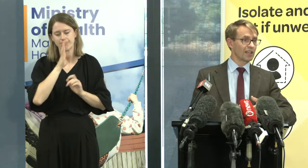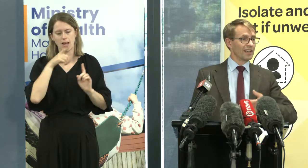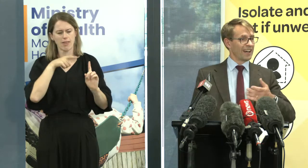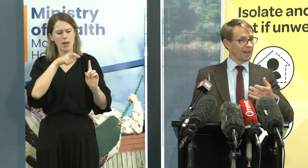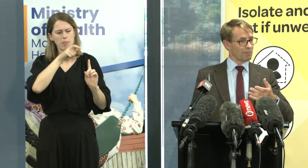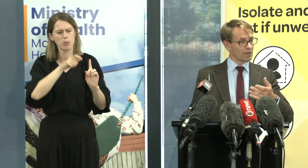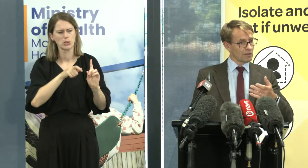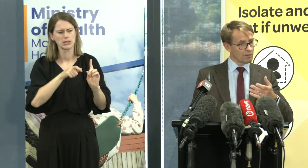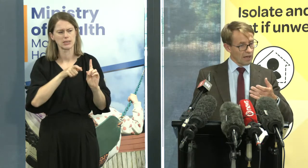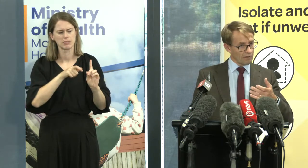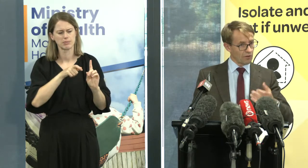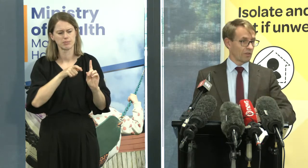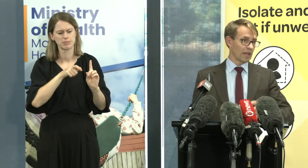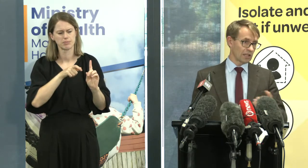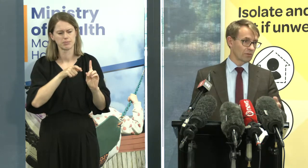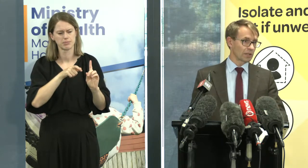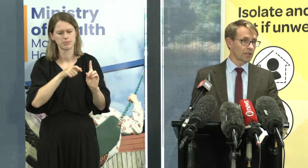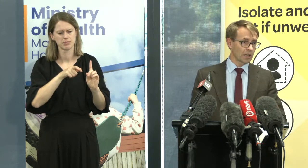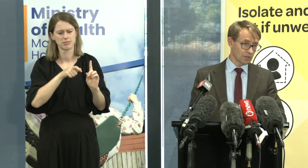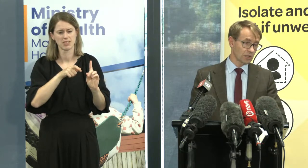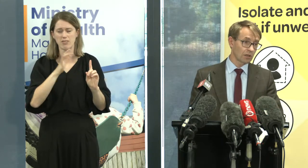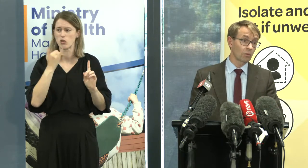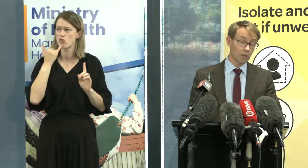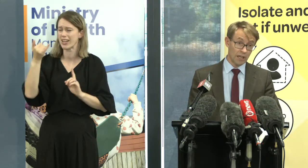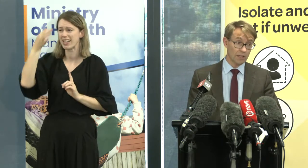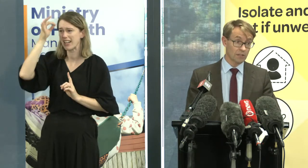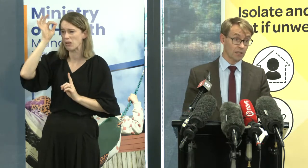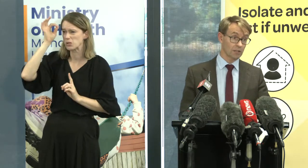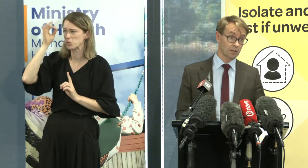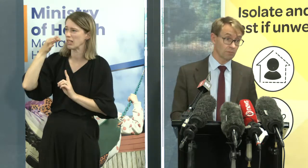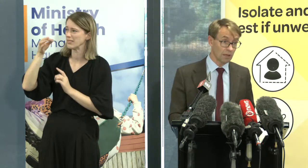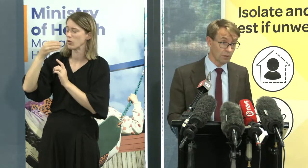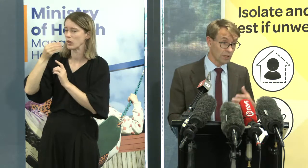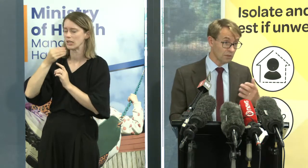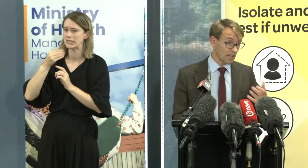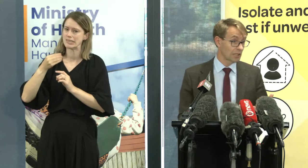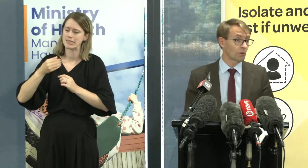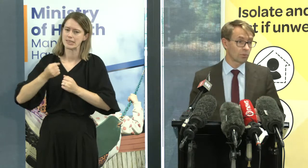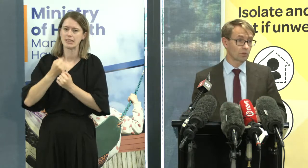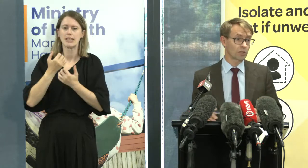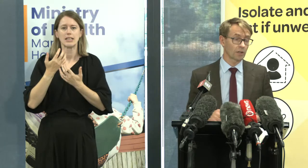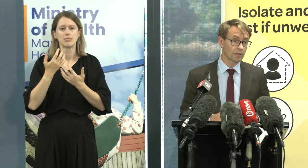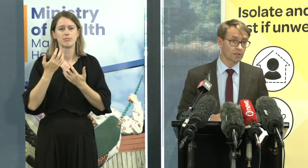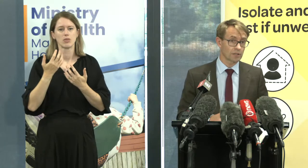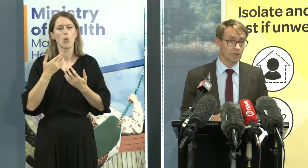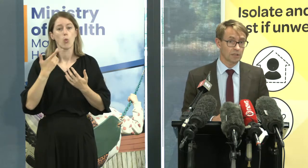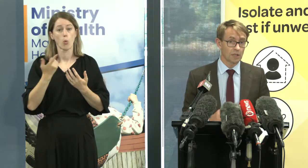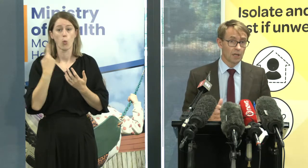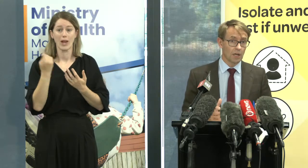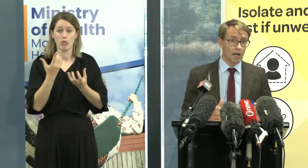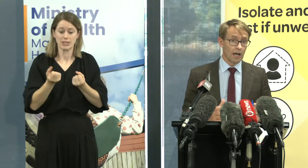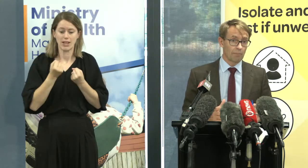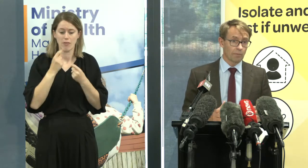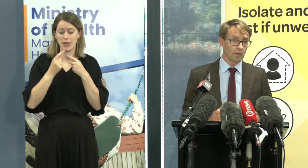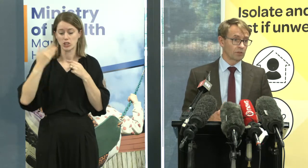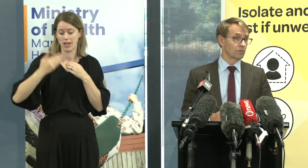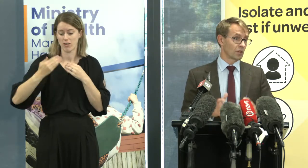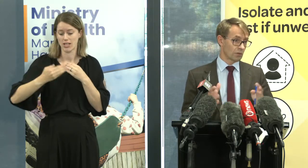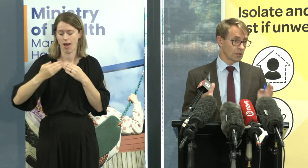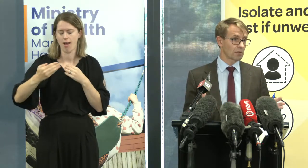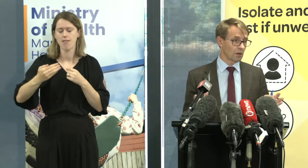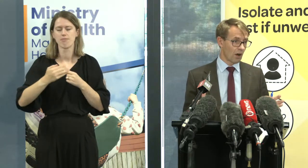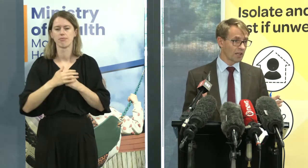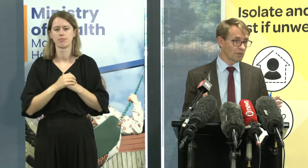person felt they had to ring their counsellor. What I can say is, and we get daily reporting on this, is that there